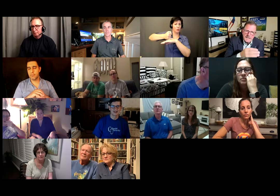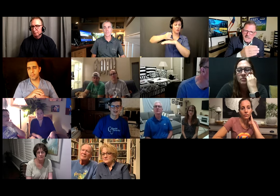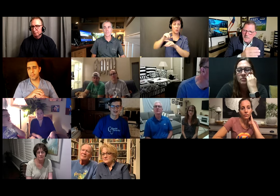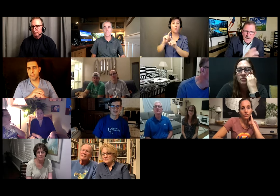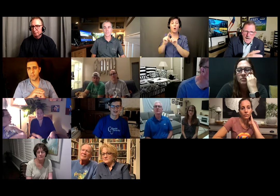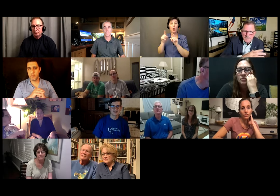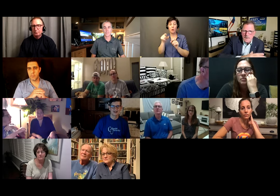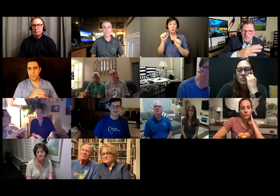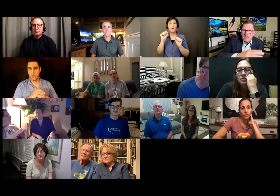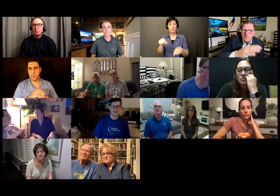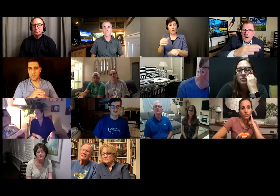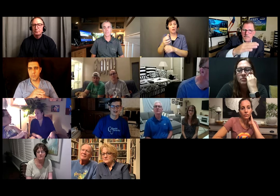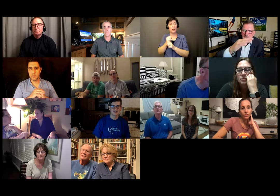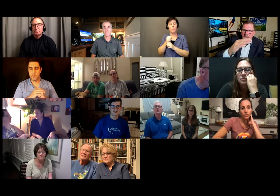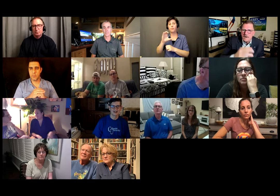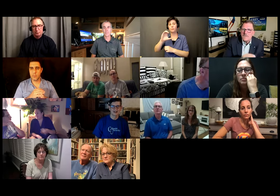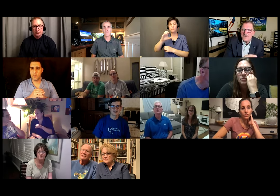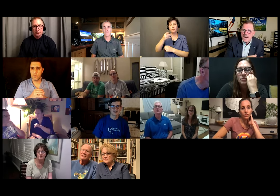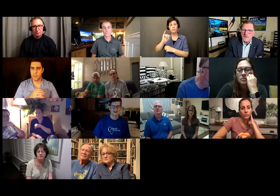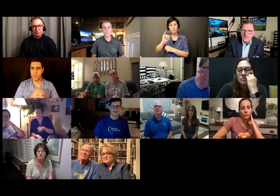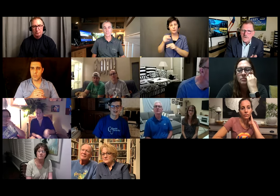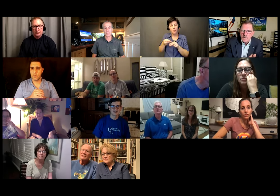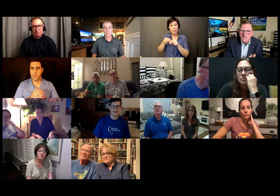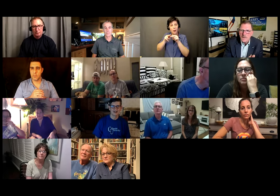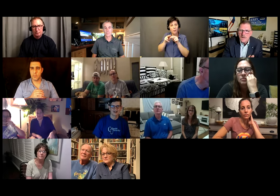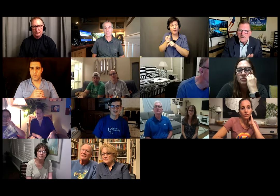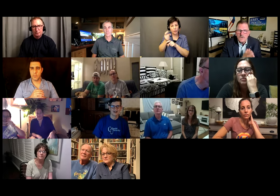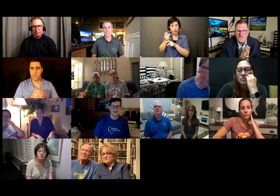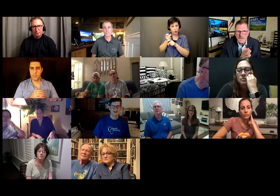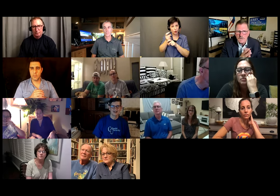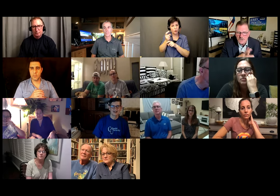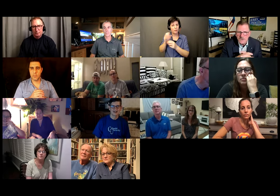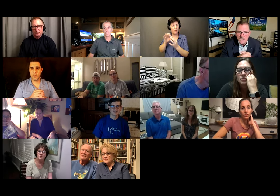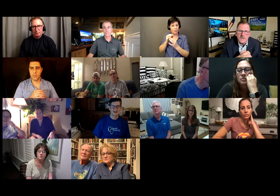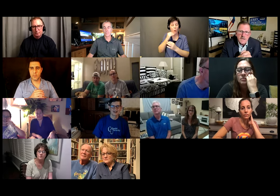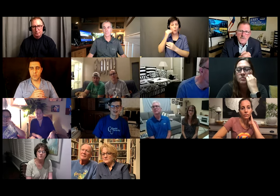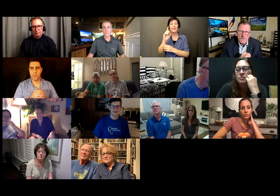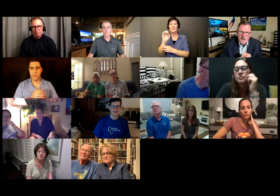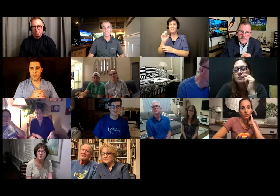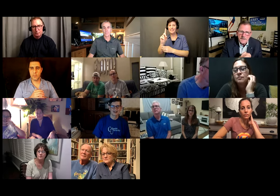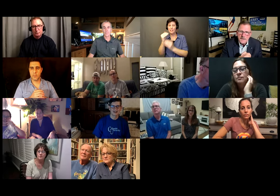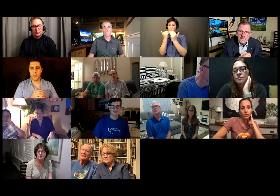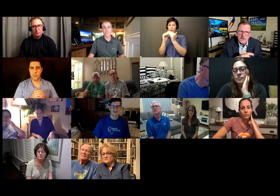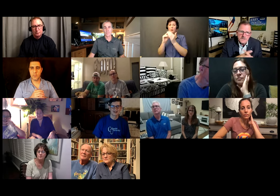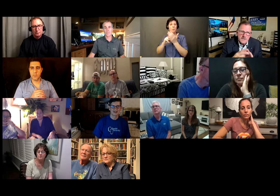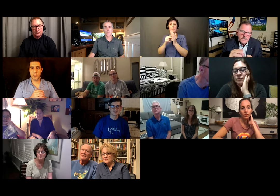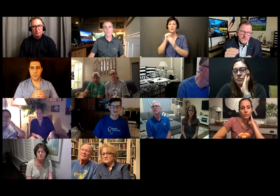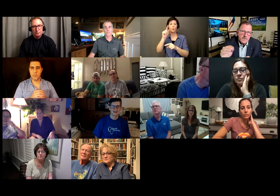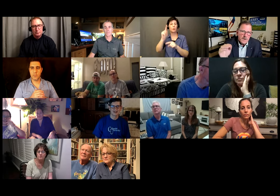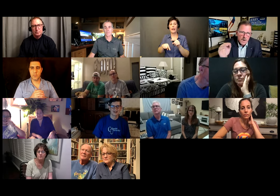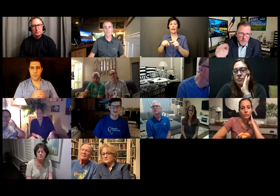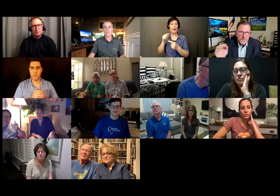get a CPI bump every year for the value of the home. So deed restriction is another way for us to